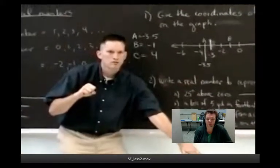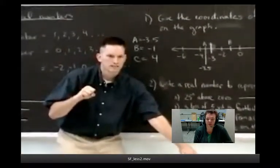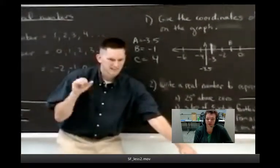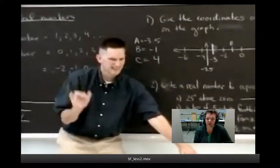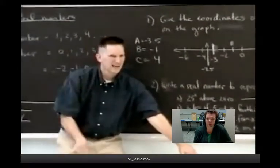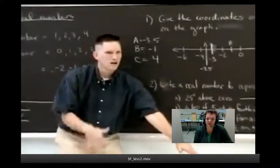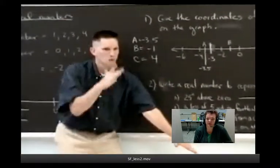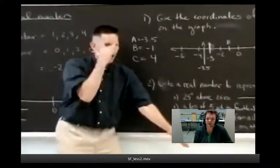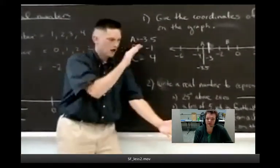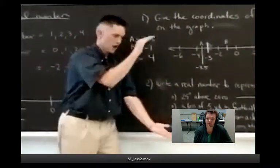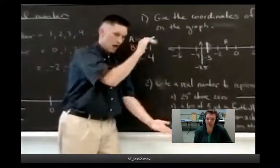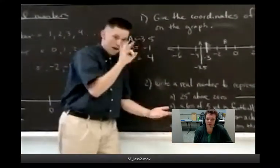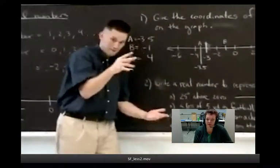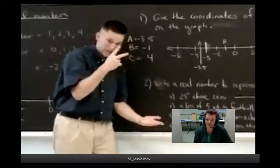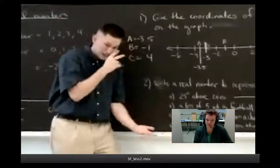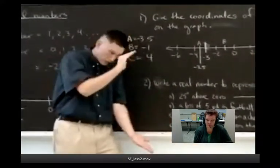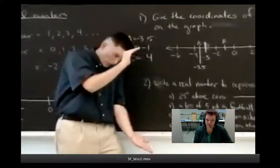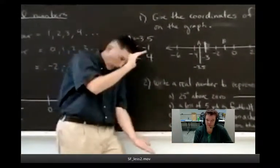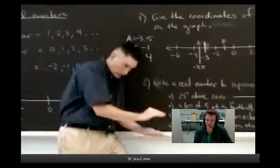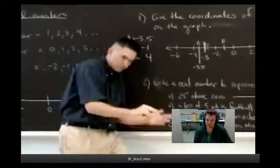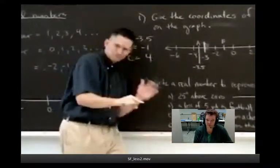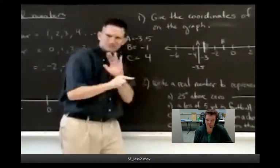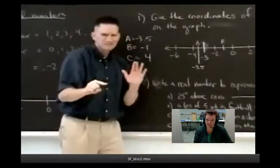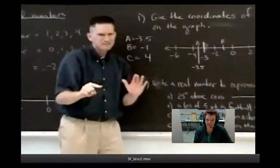You're withdrawing it so the amount goes down.